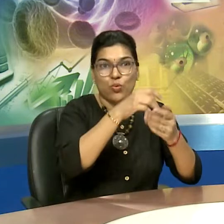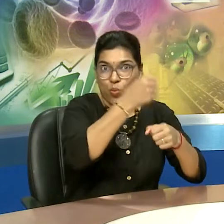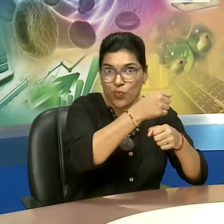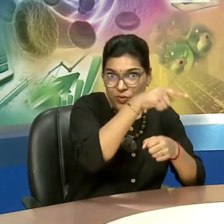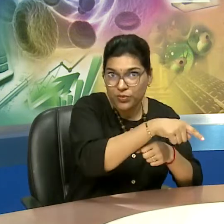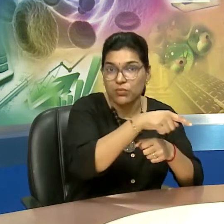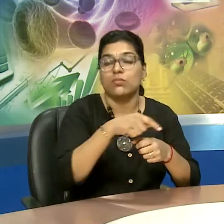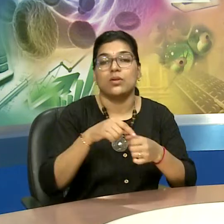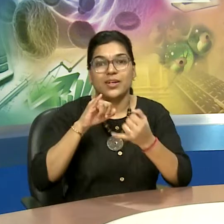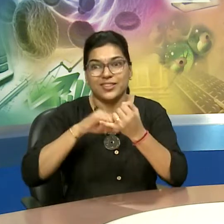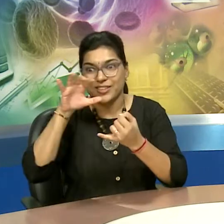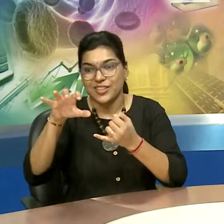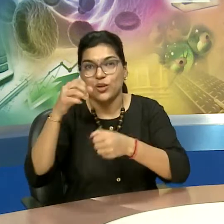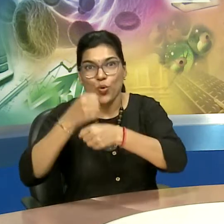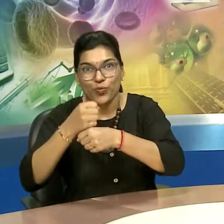and state.